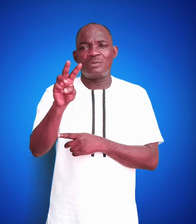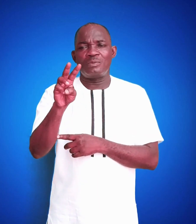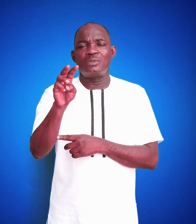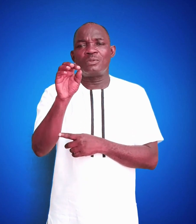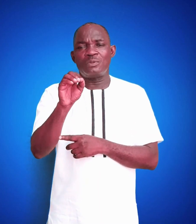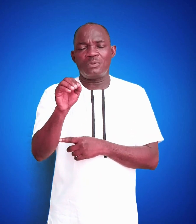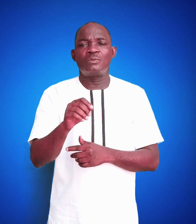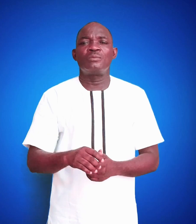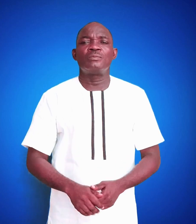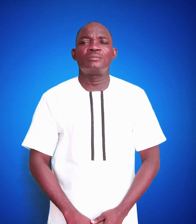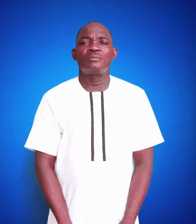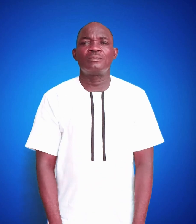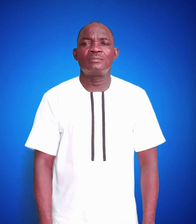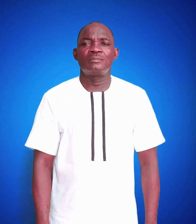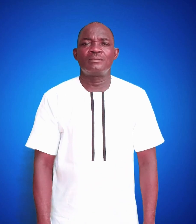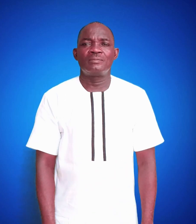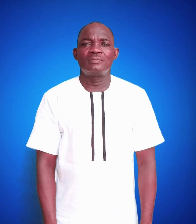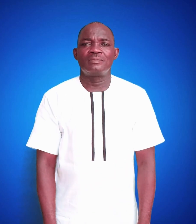RSWO.